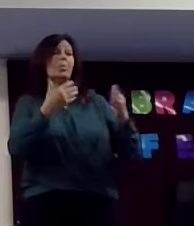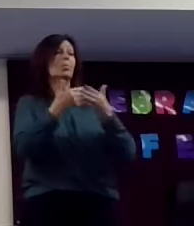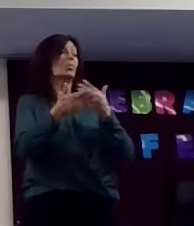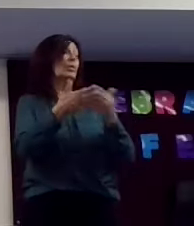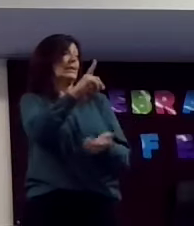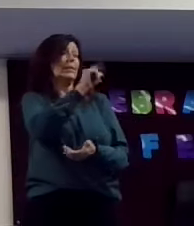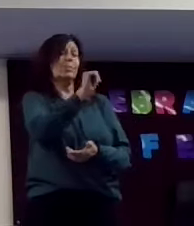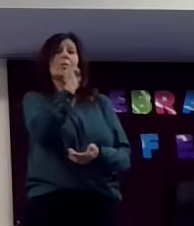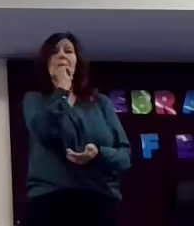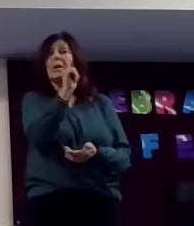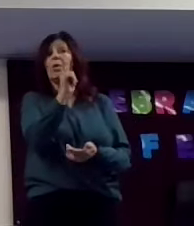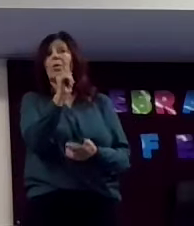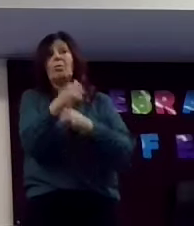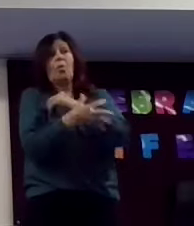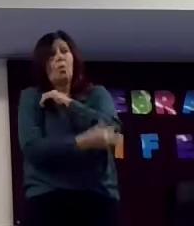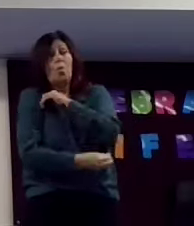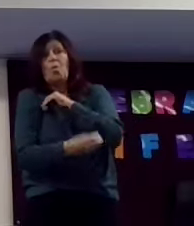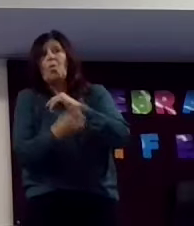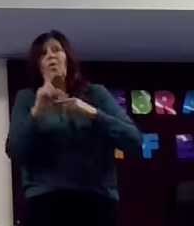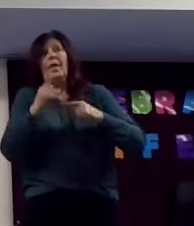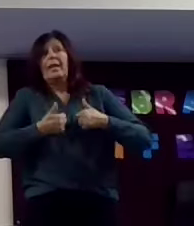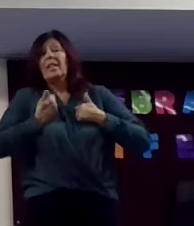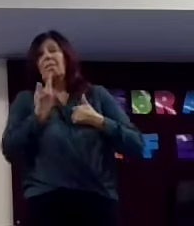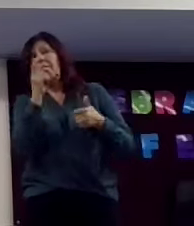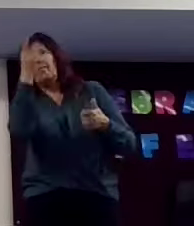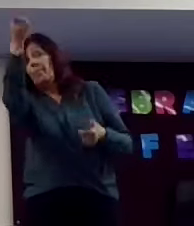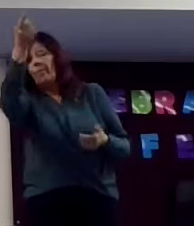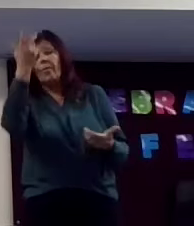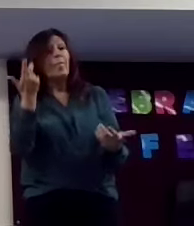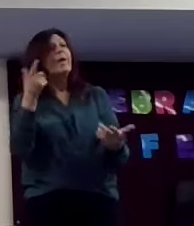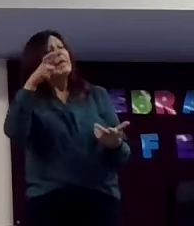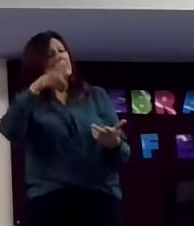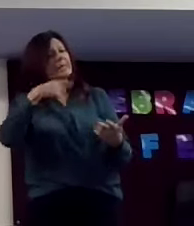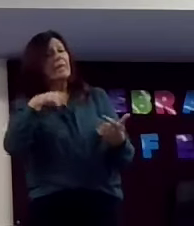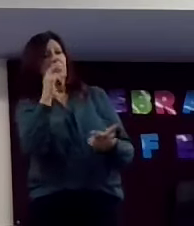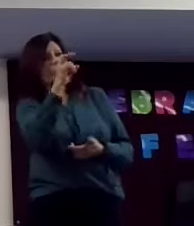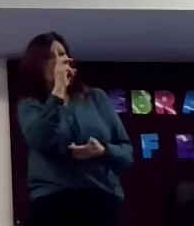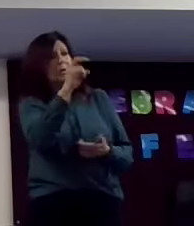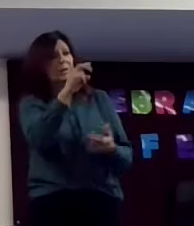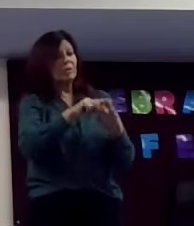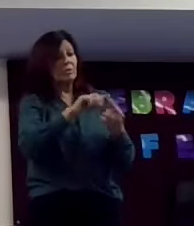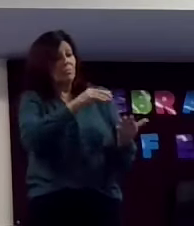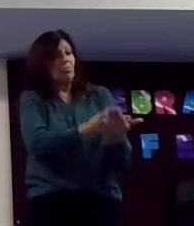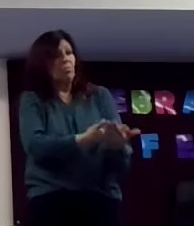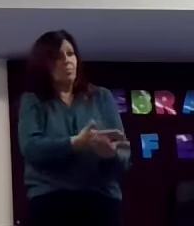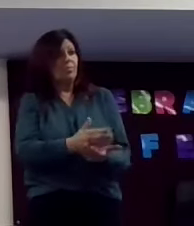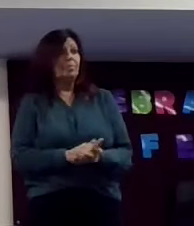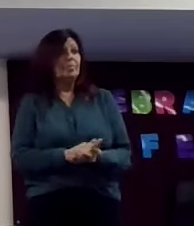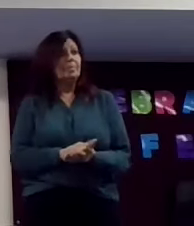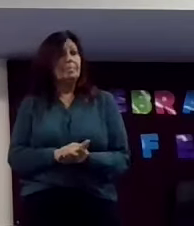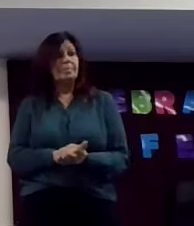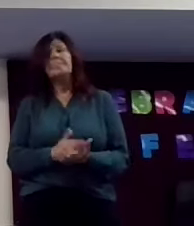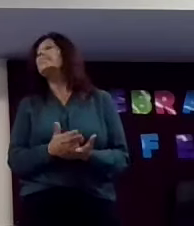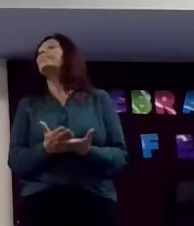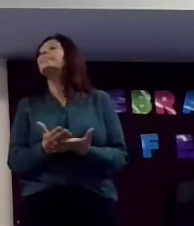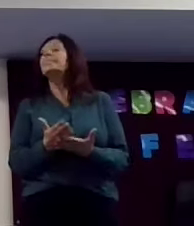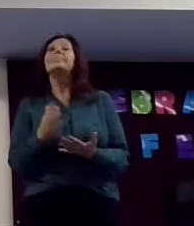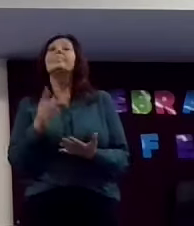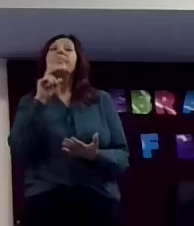disabilities or they're of a lower income or they live in a rural community, need to have transportation to get to those places.